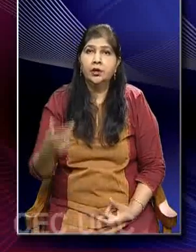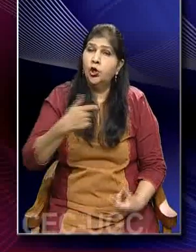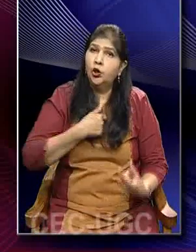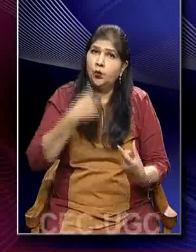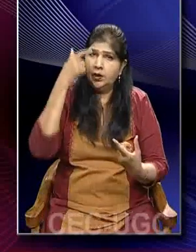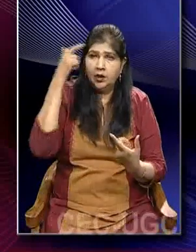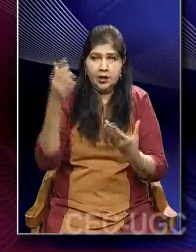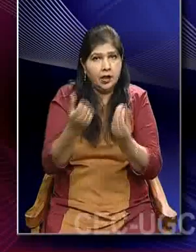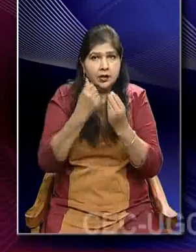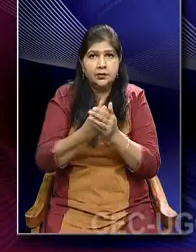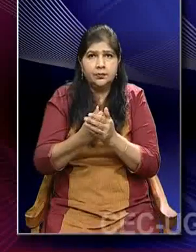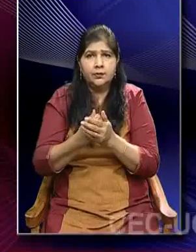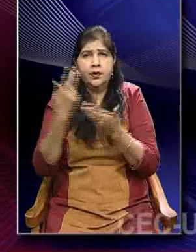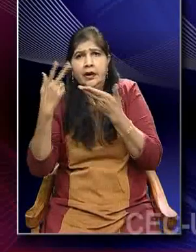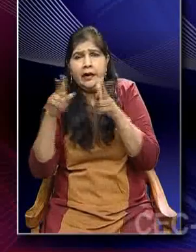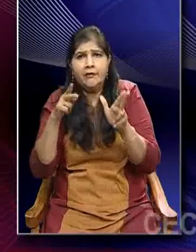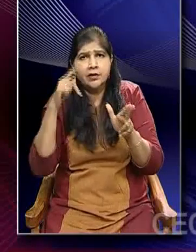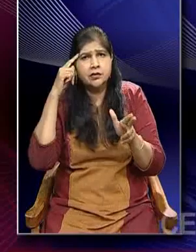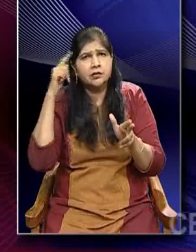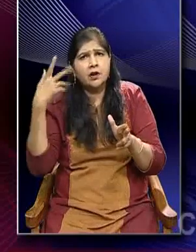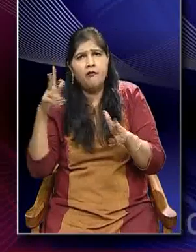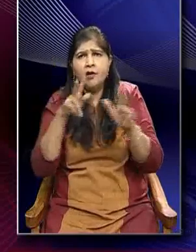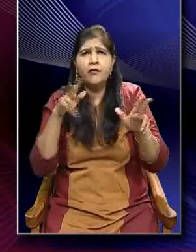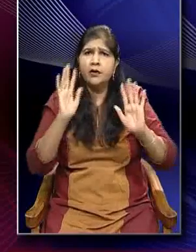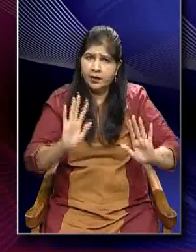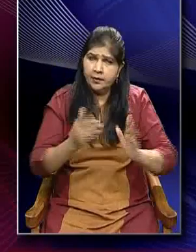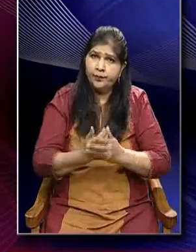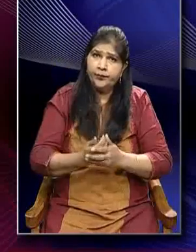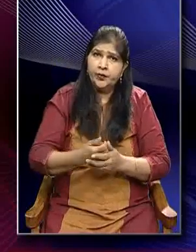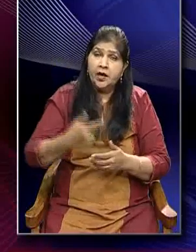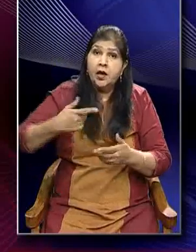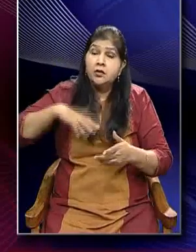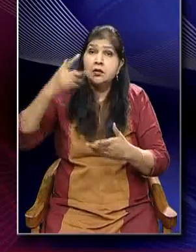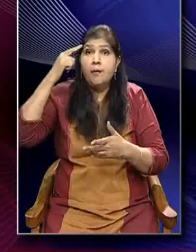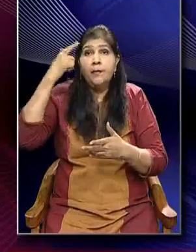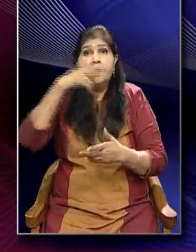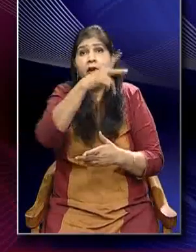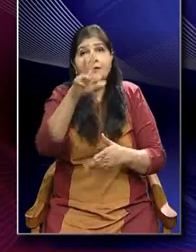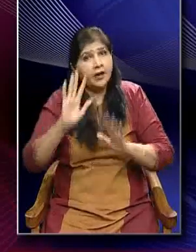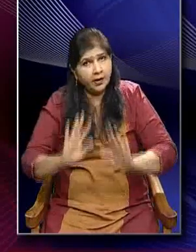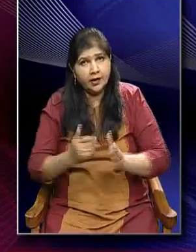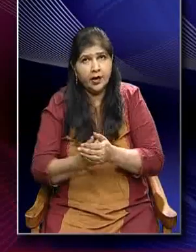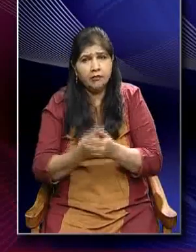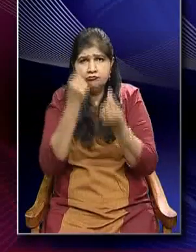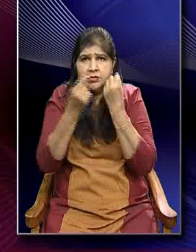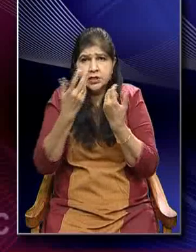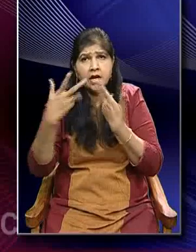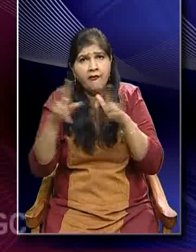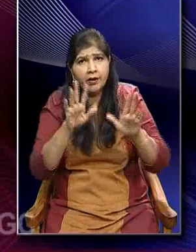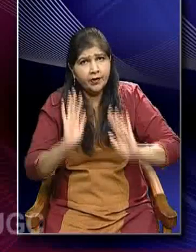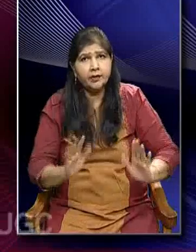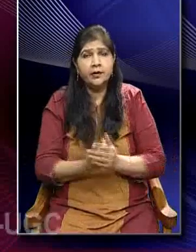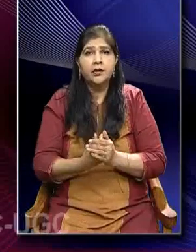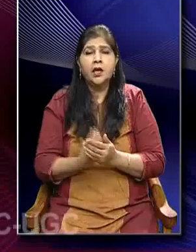get diverse opinion. There is diversity of research inputs